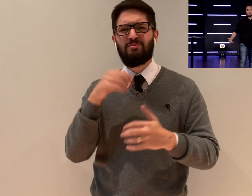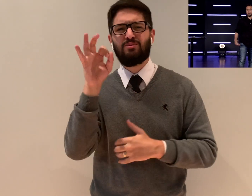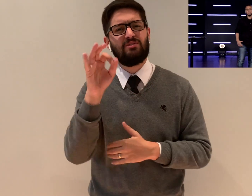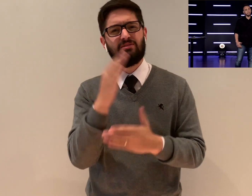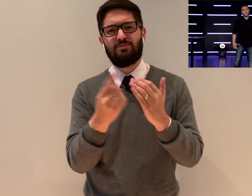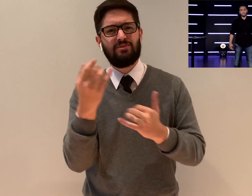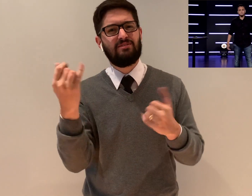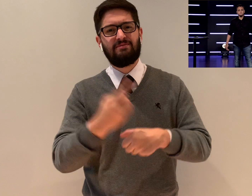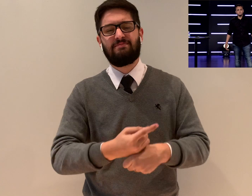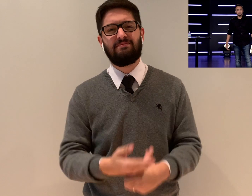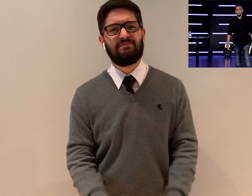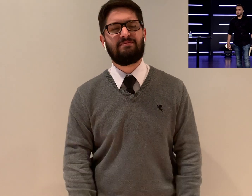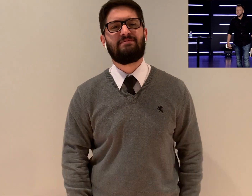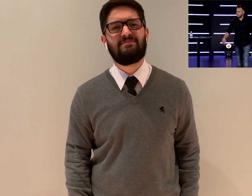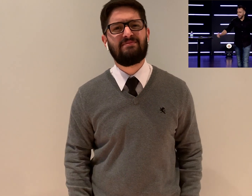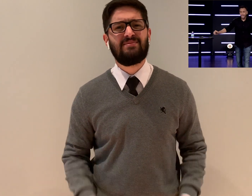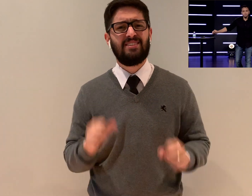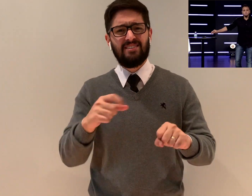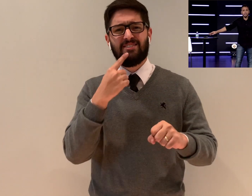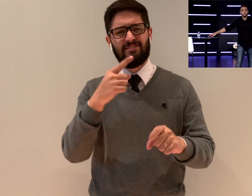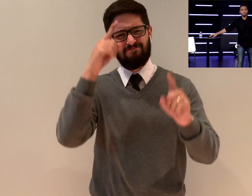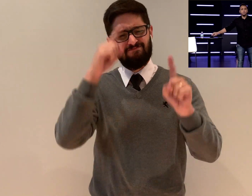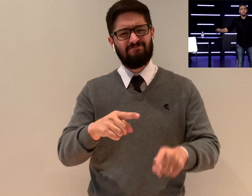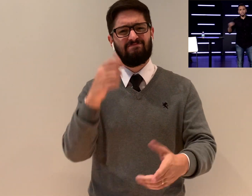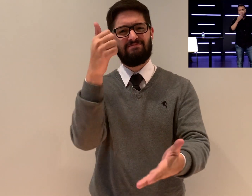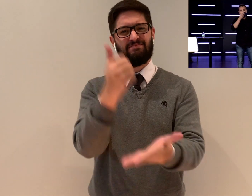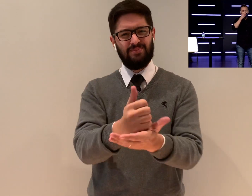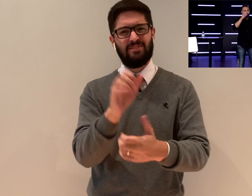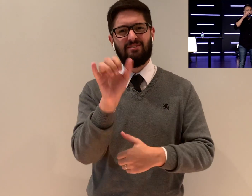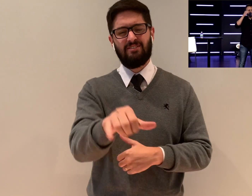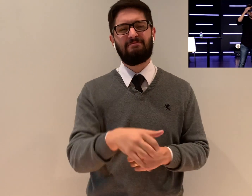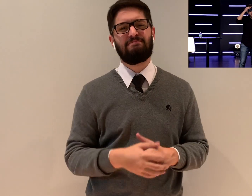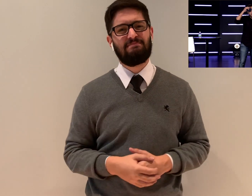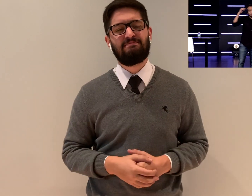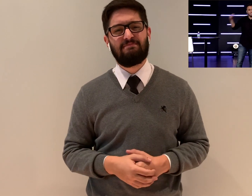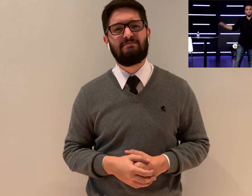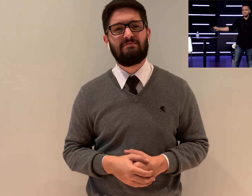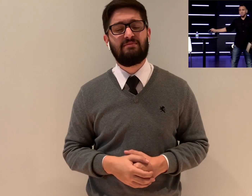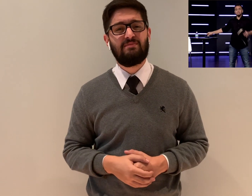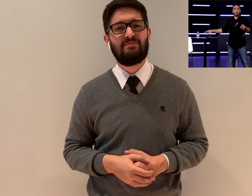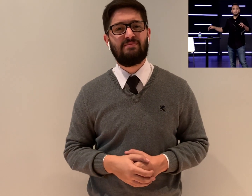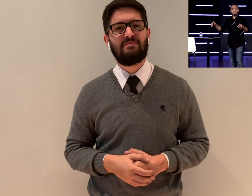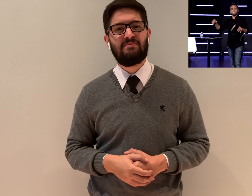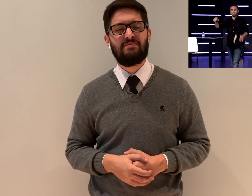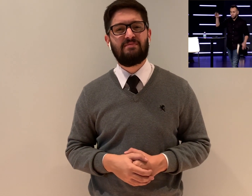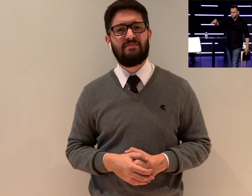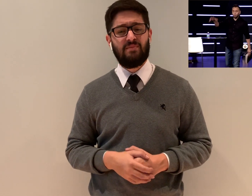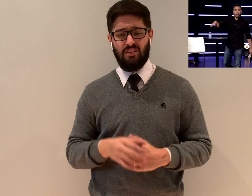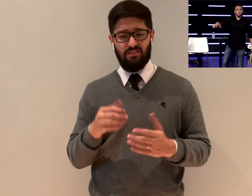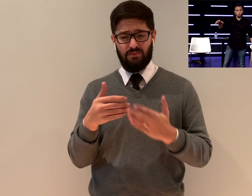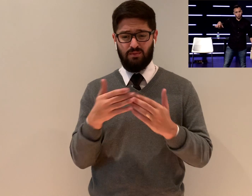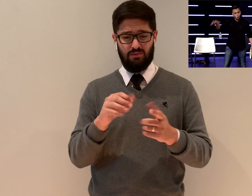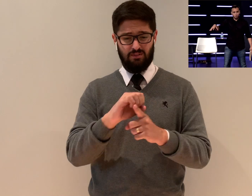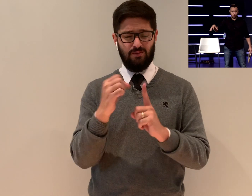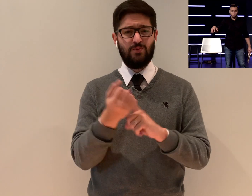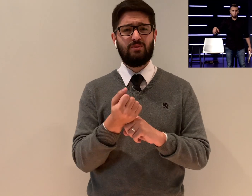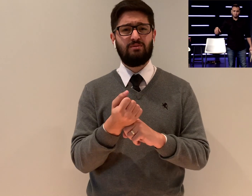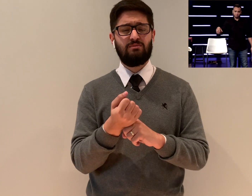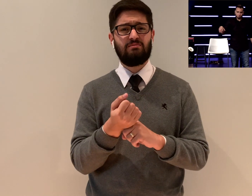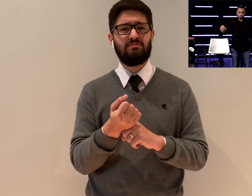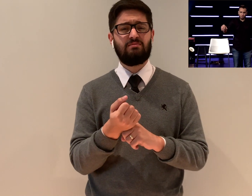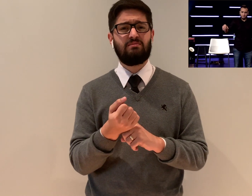to somebody today. You can say amen to that. Because even though this situation that we're going